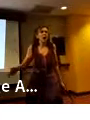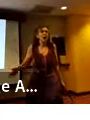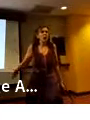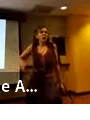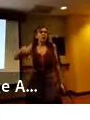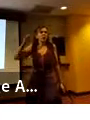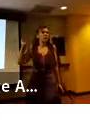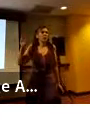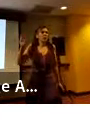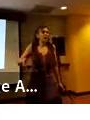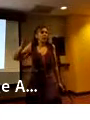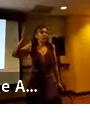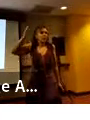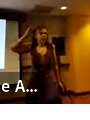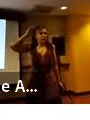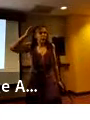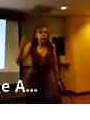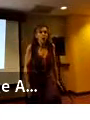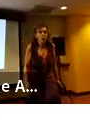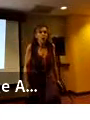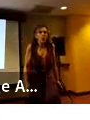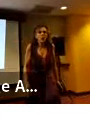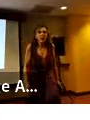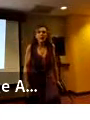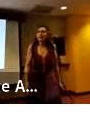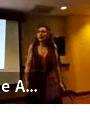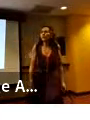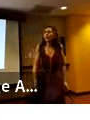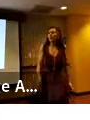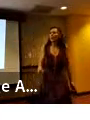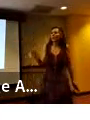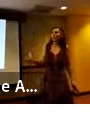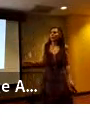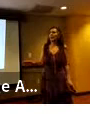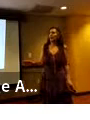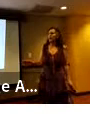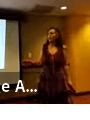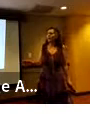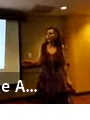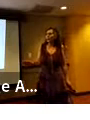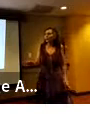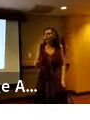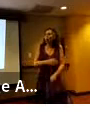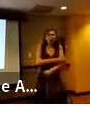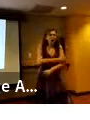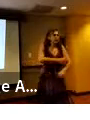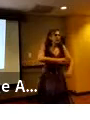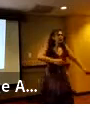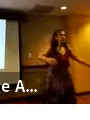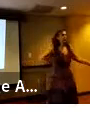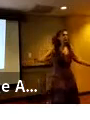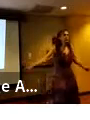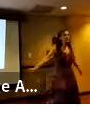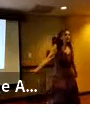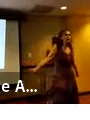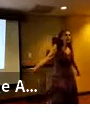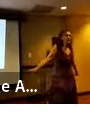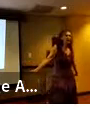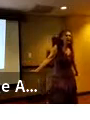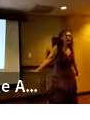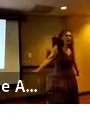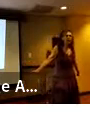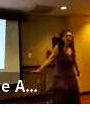thing I heard, so it's a thing that is true. Instead of saying, wait a second, there's all of these years